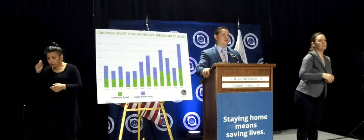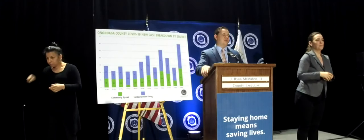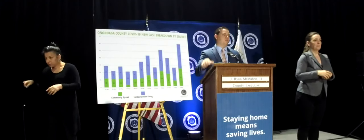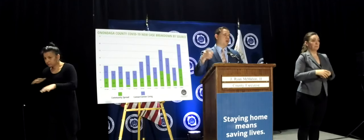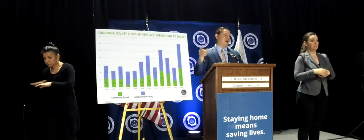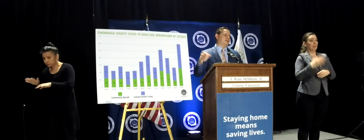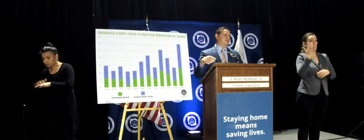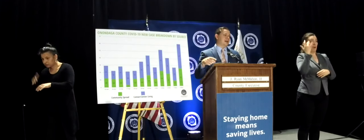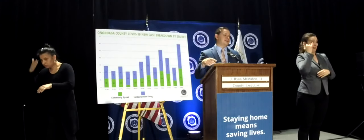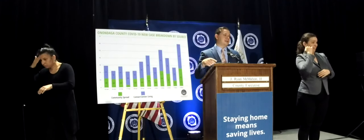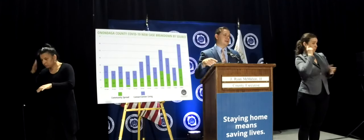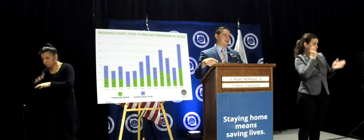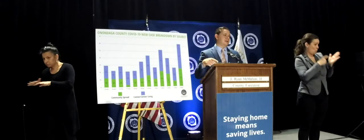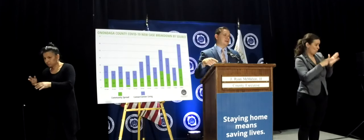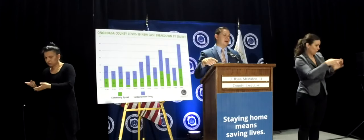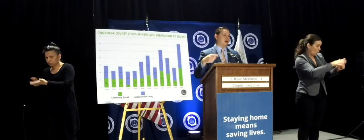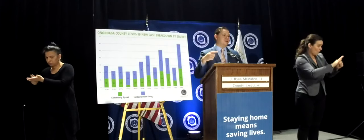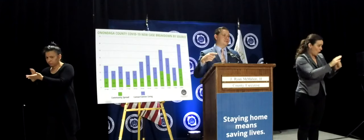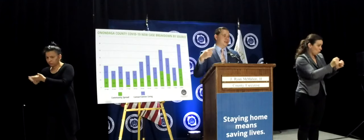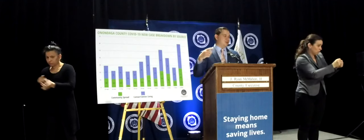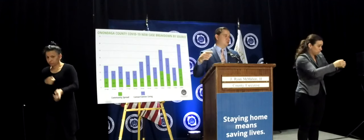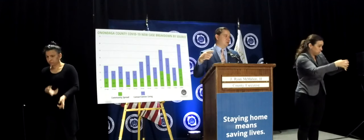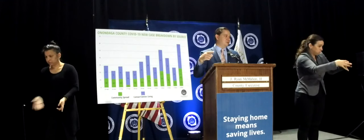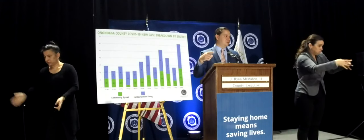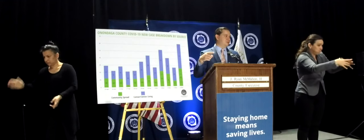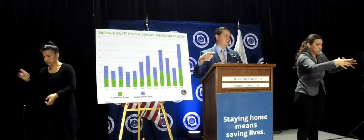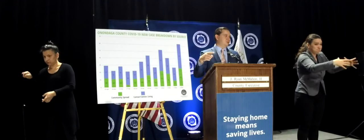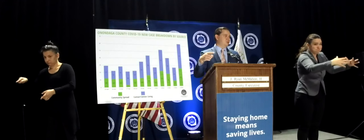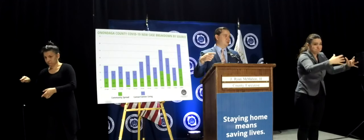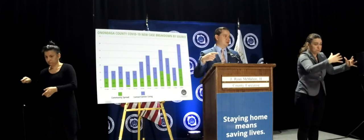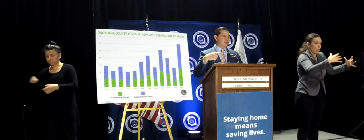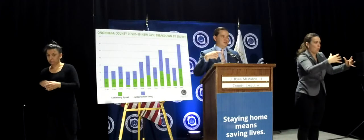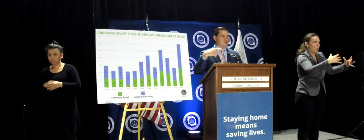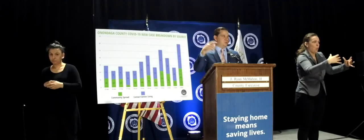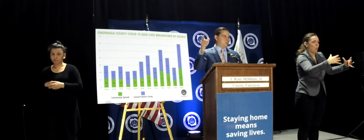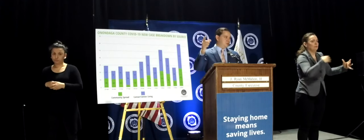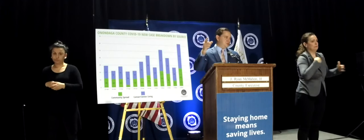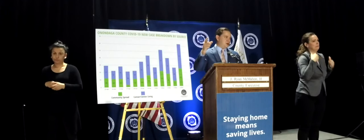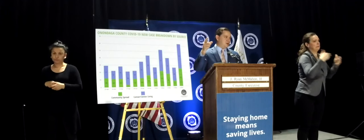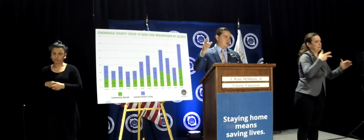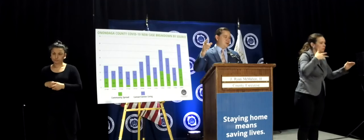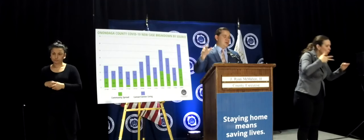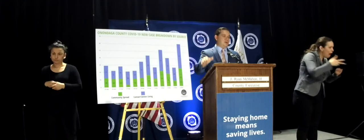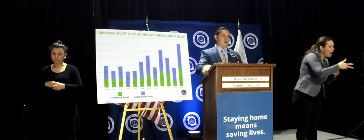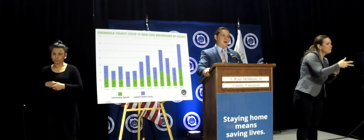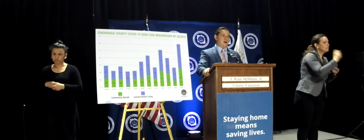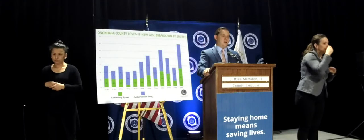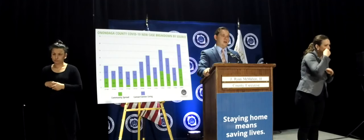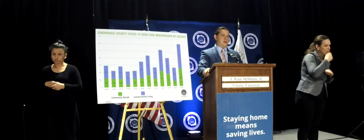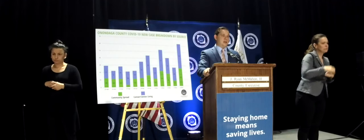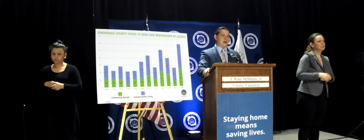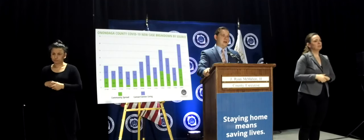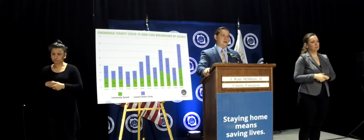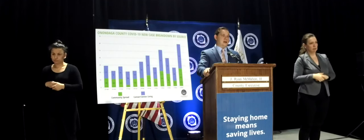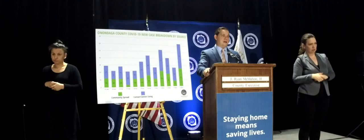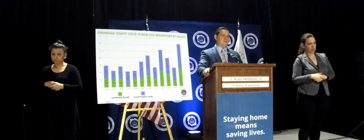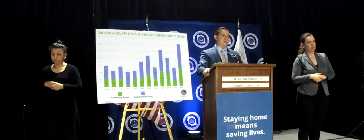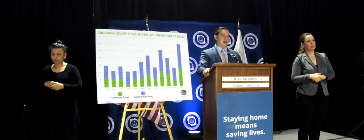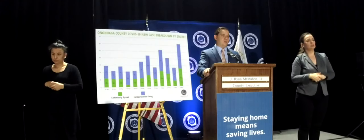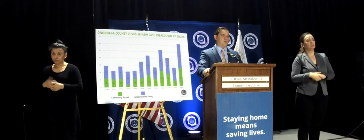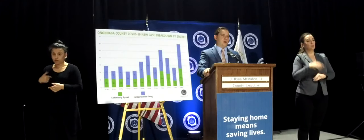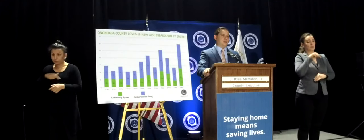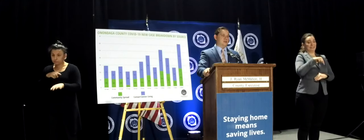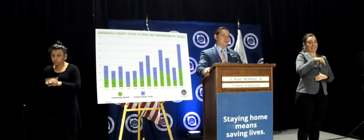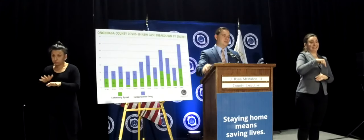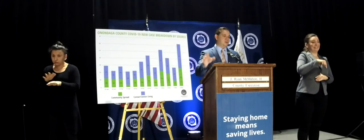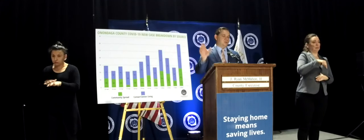we have enough proactive testing already scheduled to get us through restart. And then after